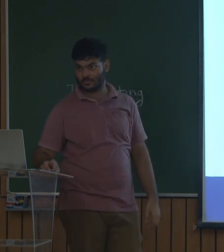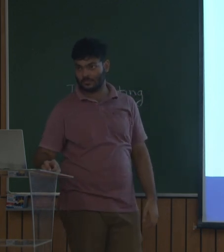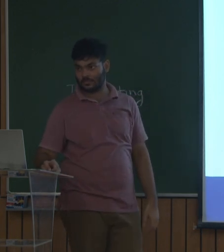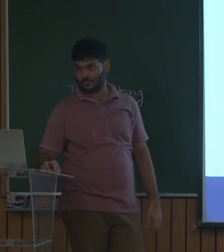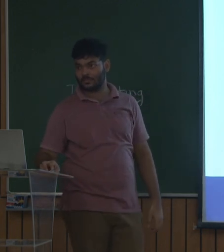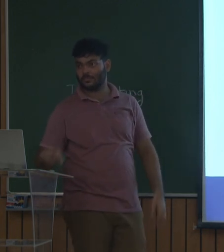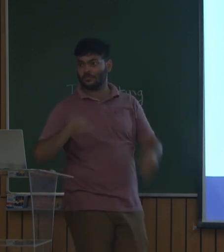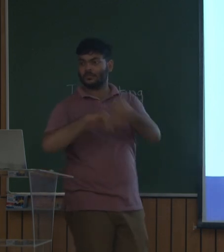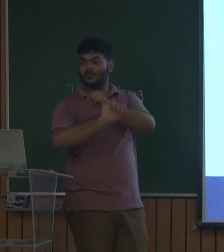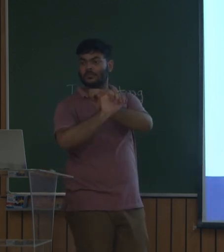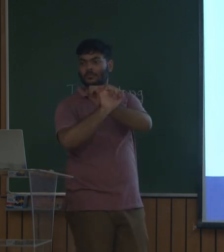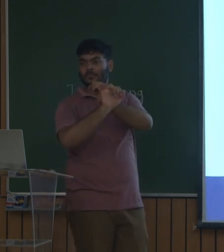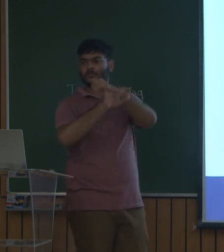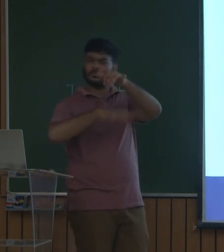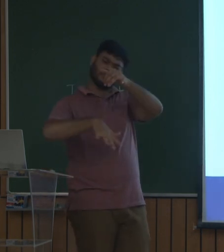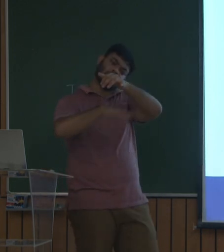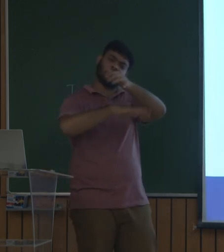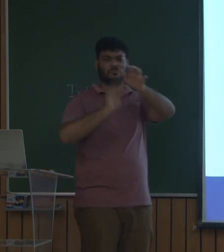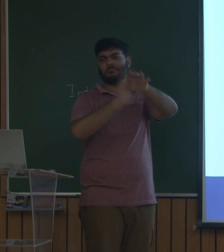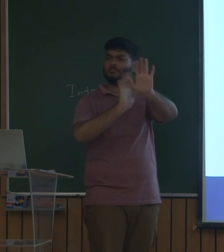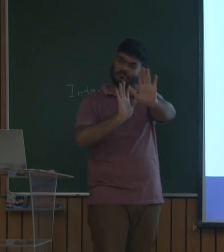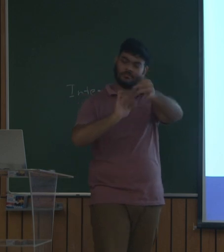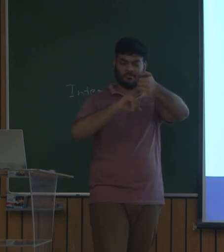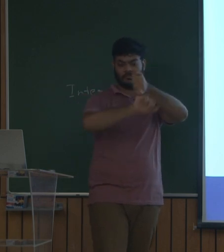So you have to keep this hand like this only while doing this.